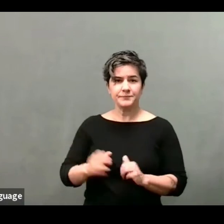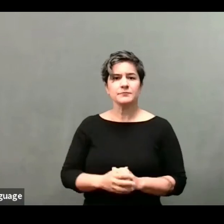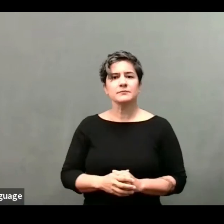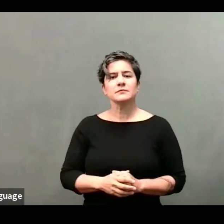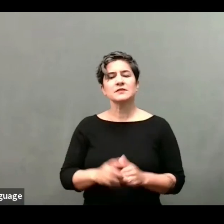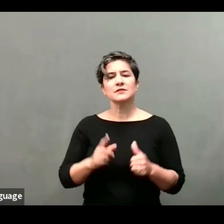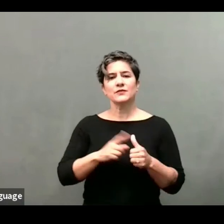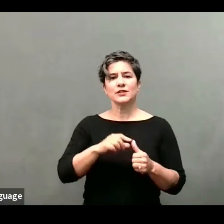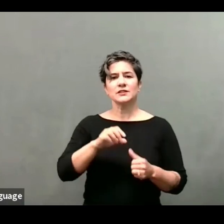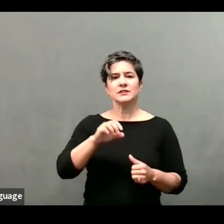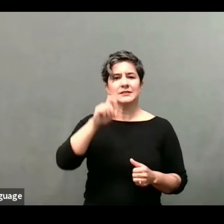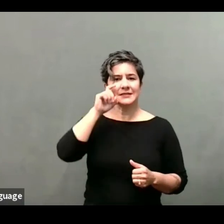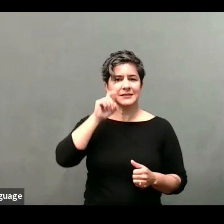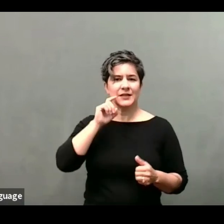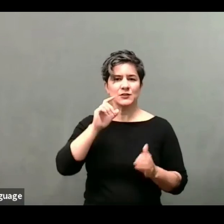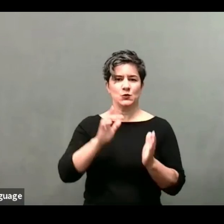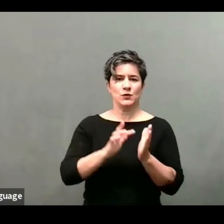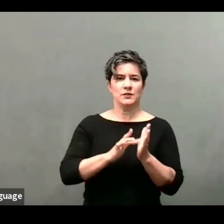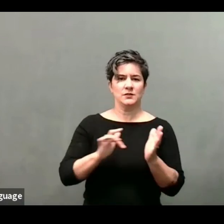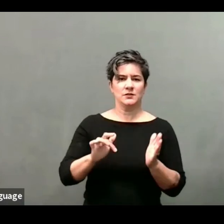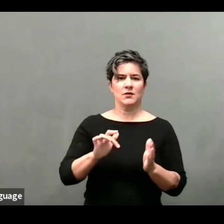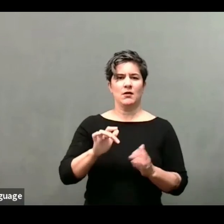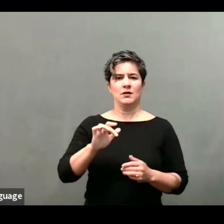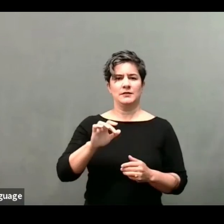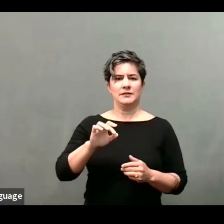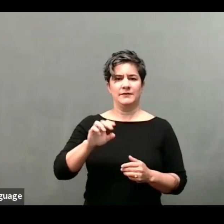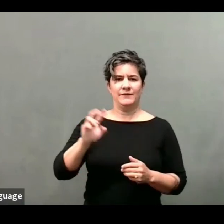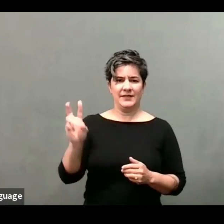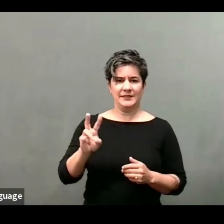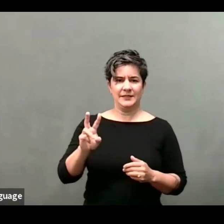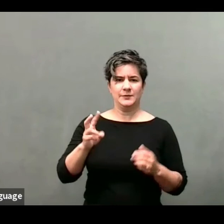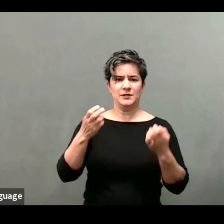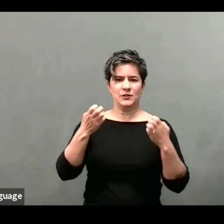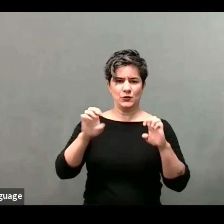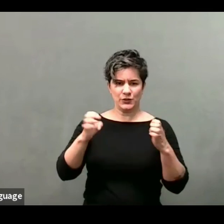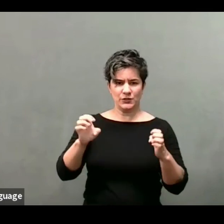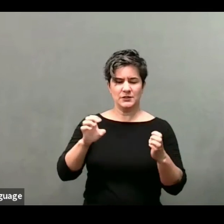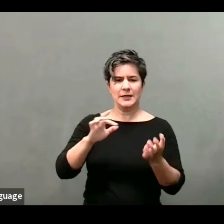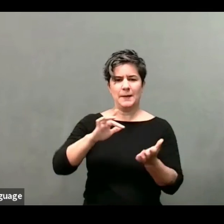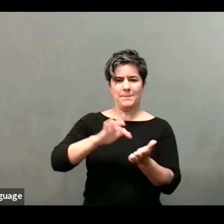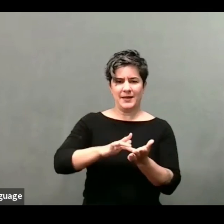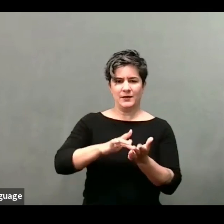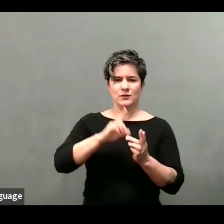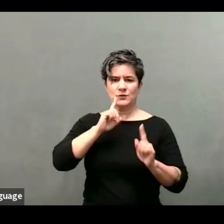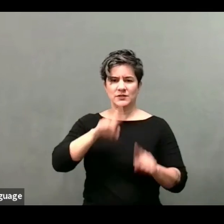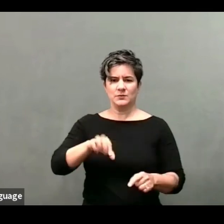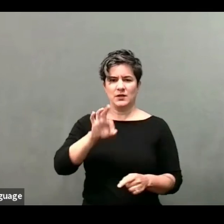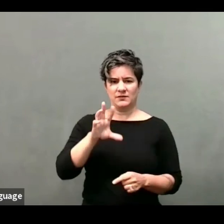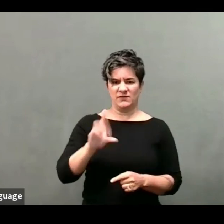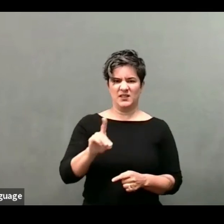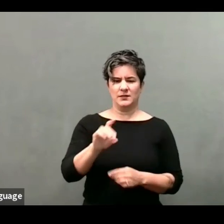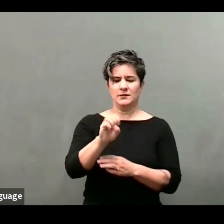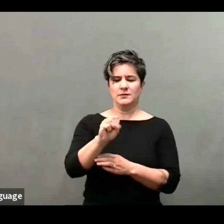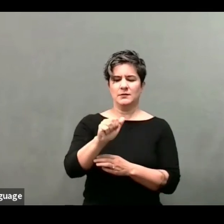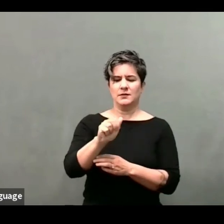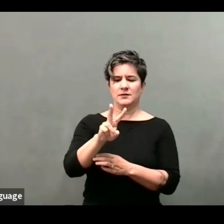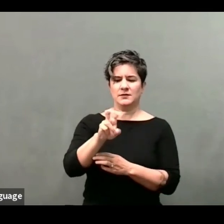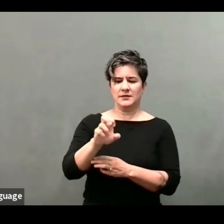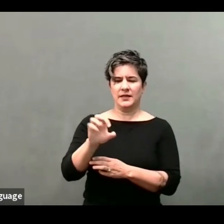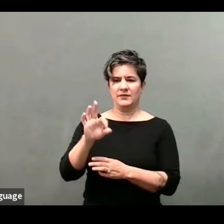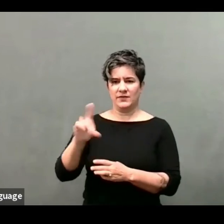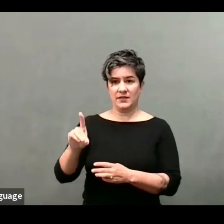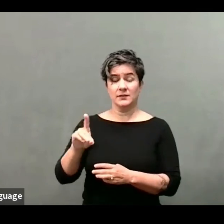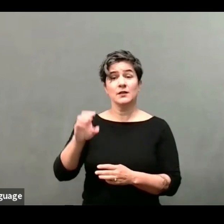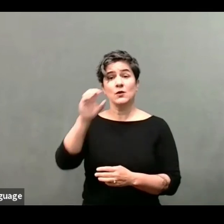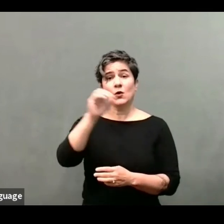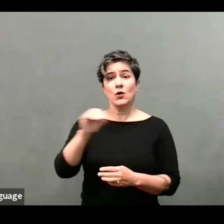the Sexual Assault Victims Emergency Medical Response Fund, or the SAVE Fund. So this is managed by Oregon